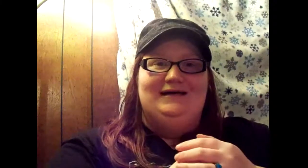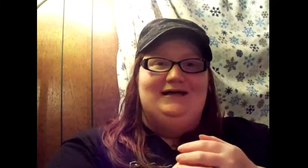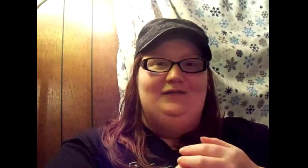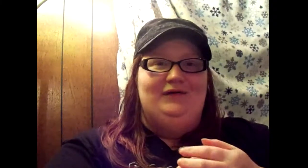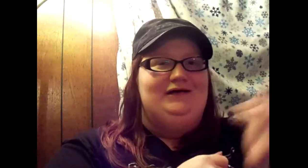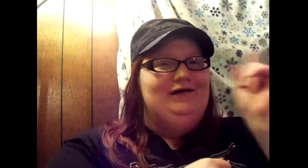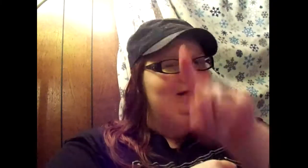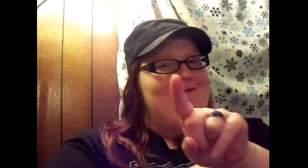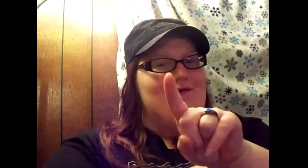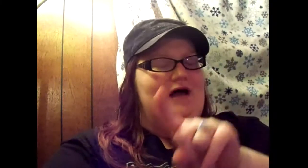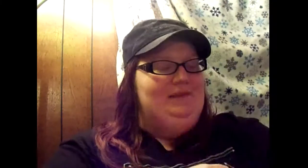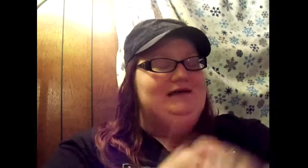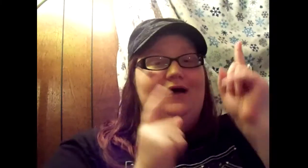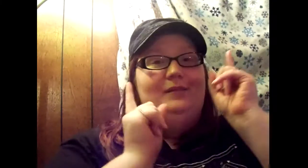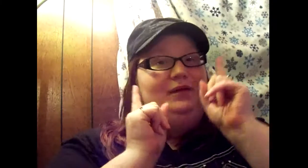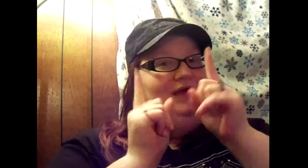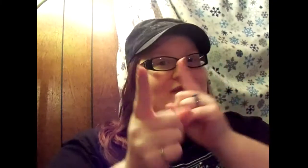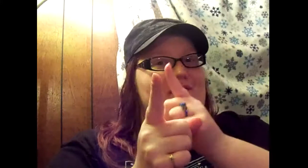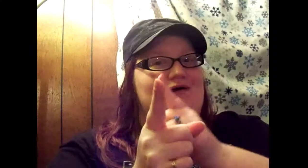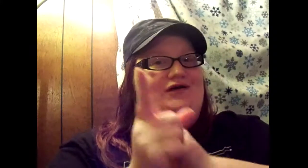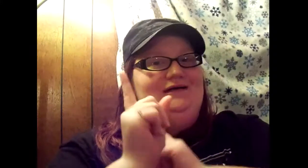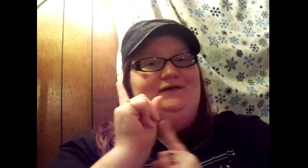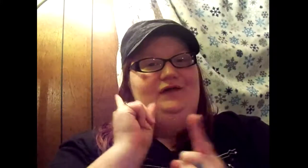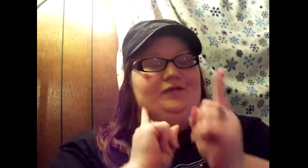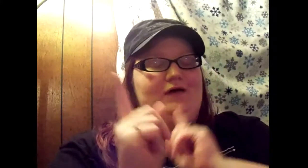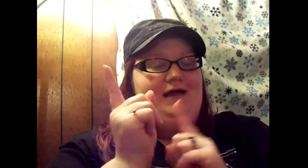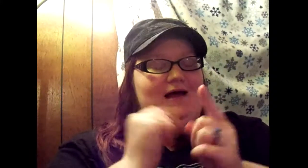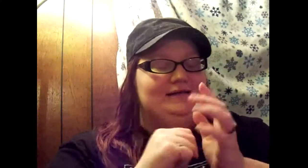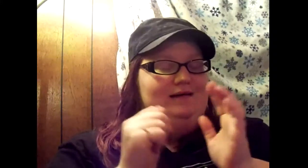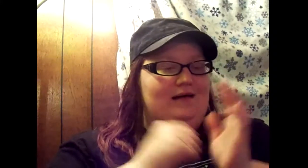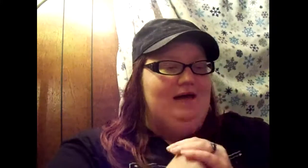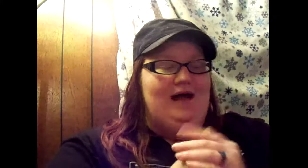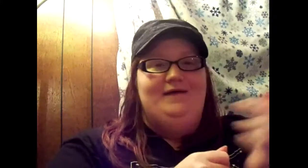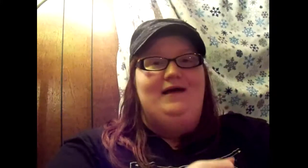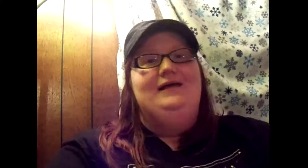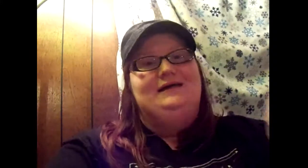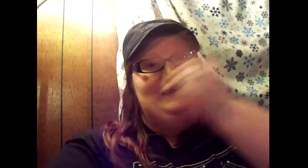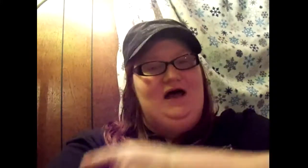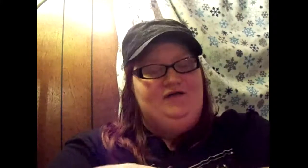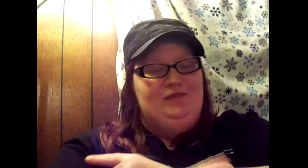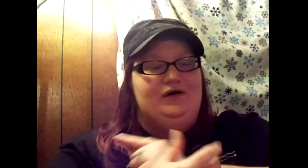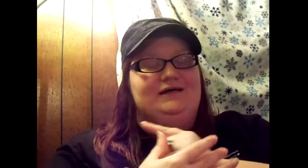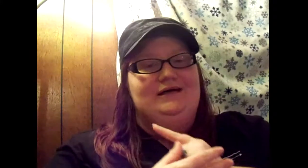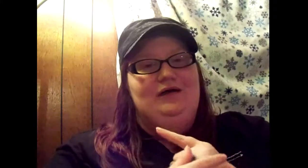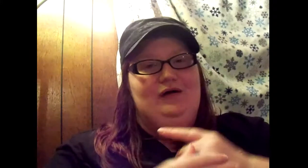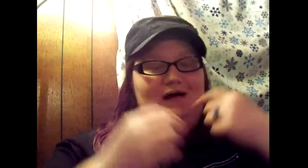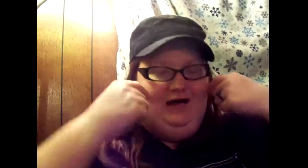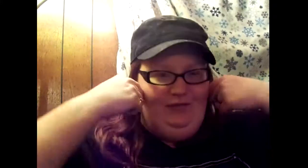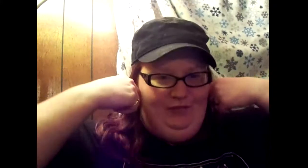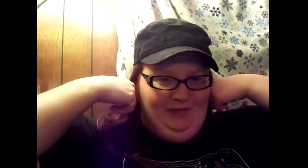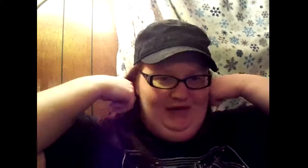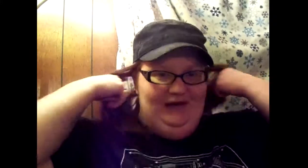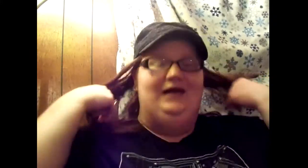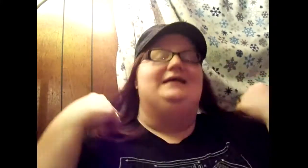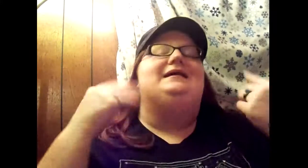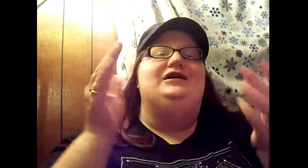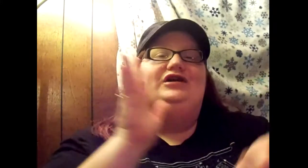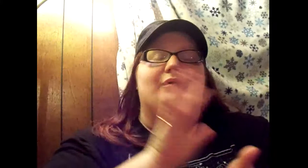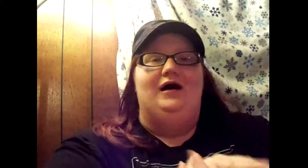set of footage. No comments, but if you have any questions, feel free to ask. And then, like I said, afterwards, will be a slideshow of